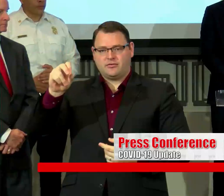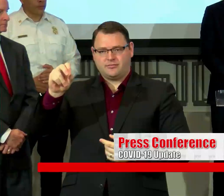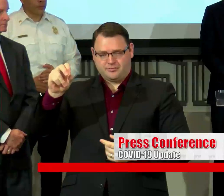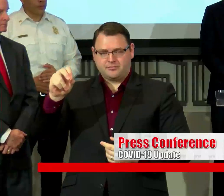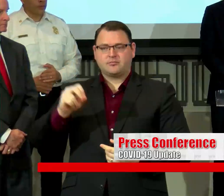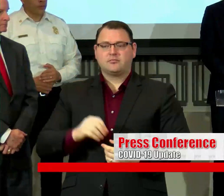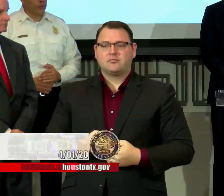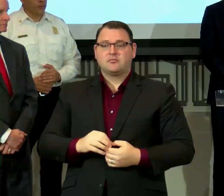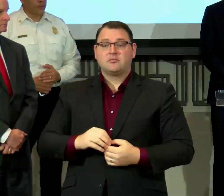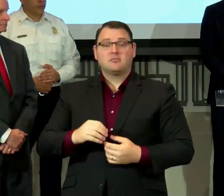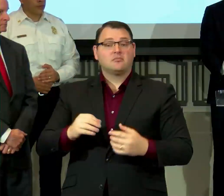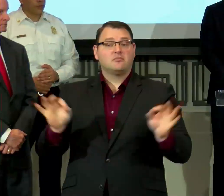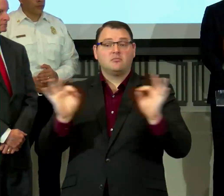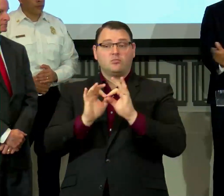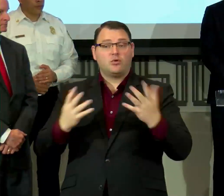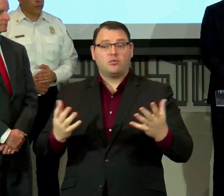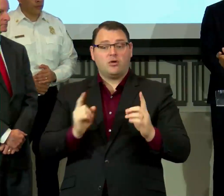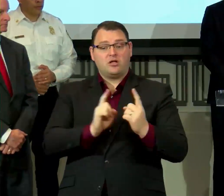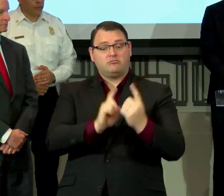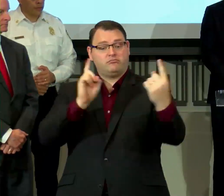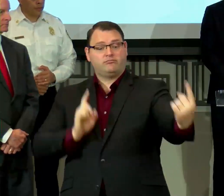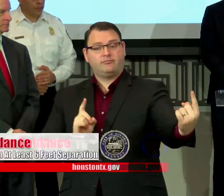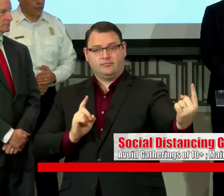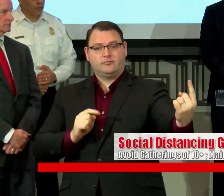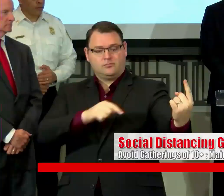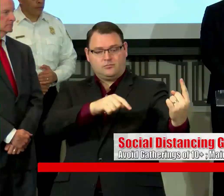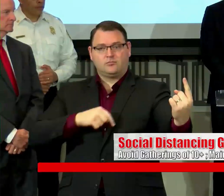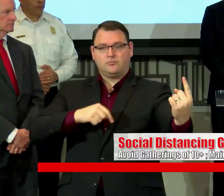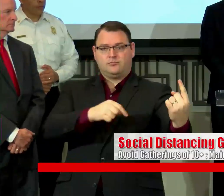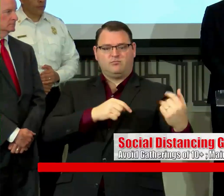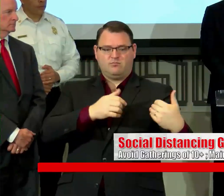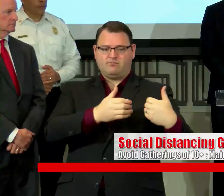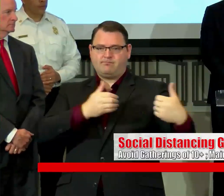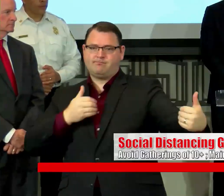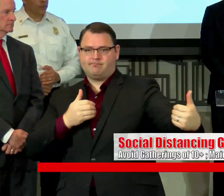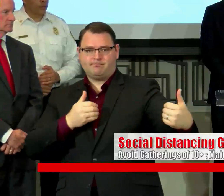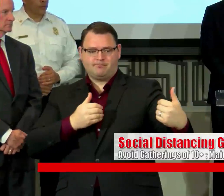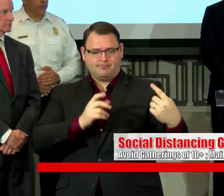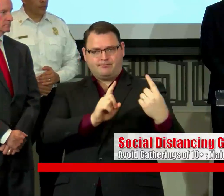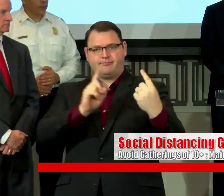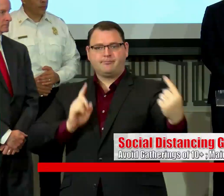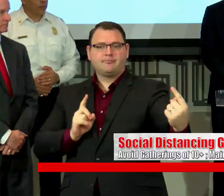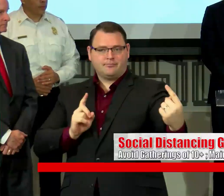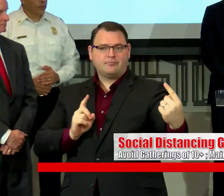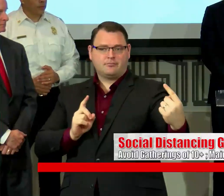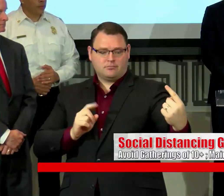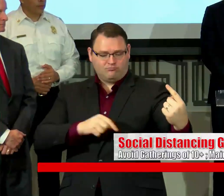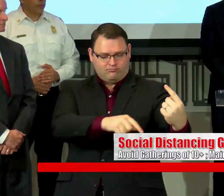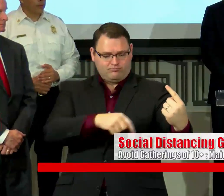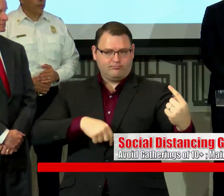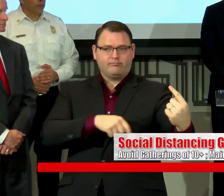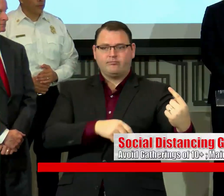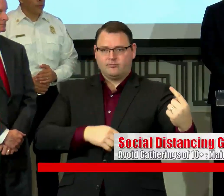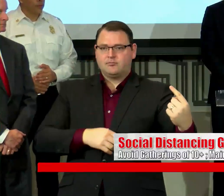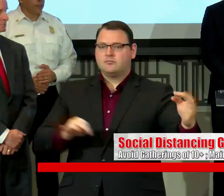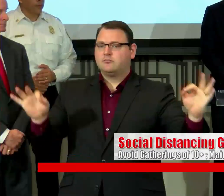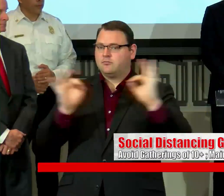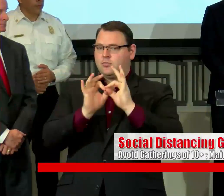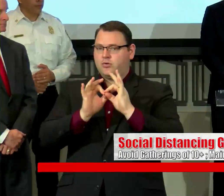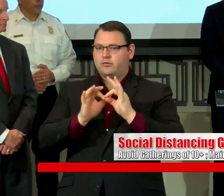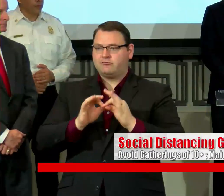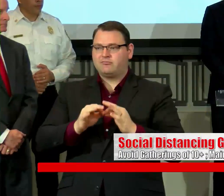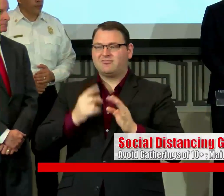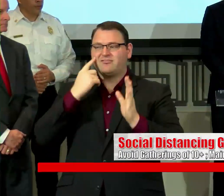And it's one thing to play tennis, you'll cross the net. But in regards to basketball, that is a physical contact sport. And so